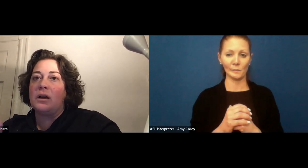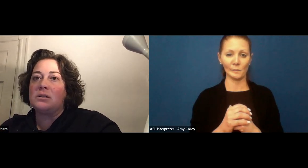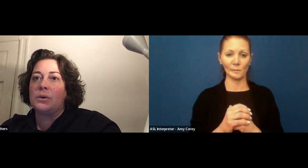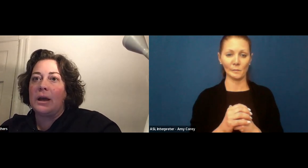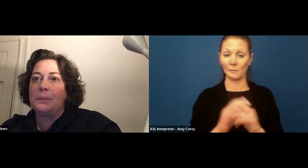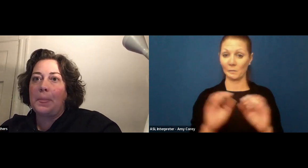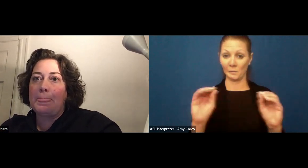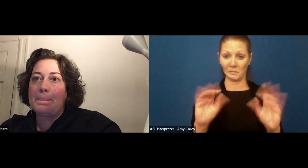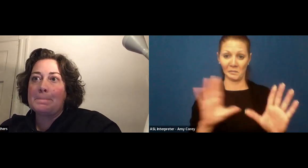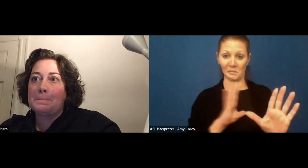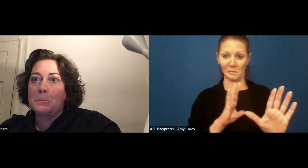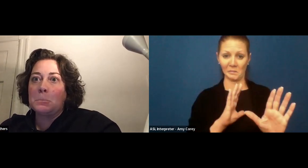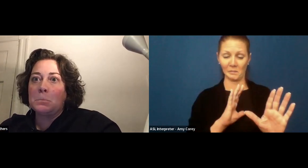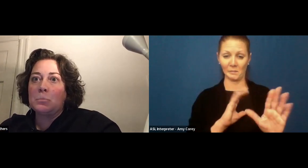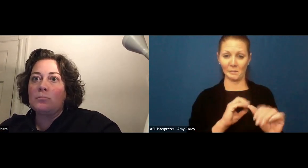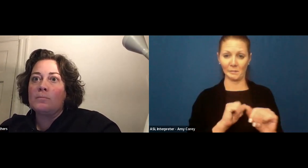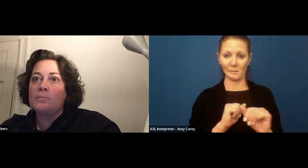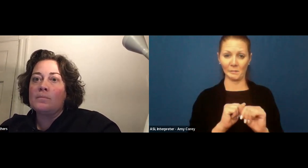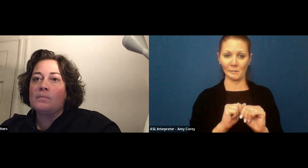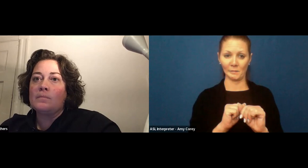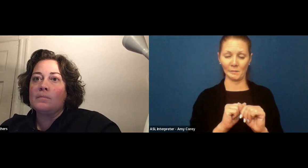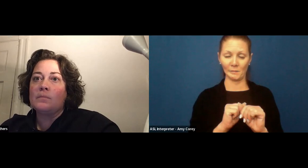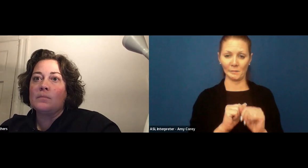And if not, it's okay.